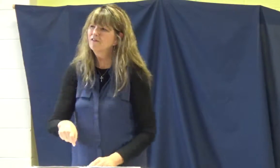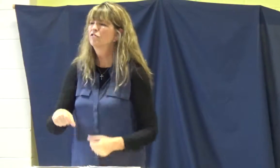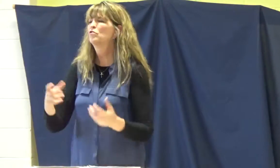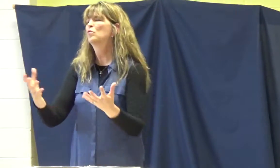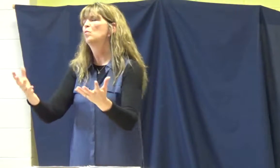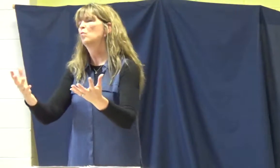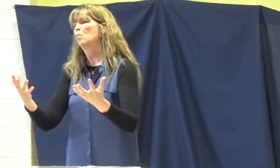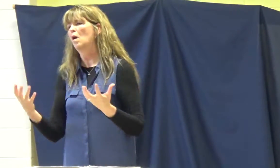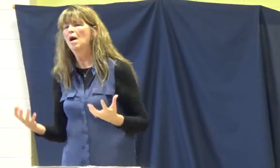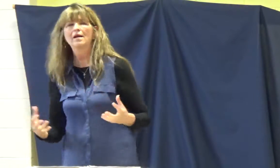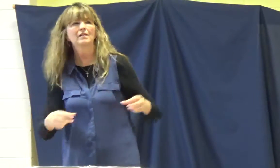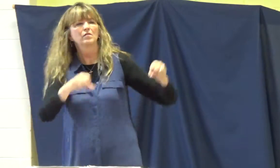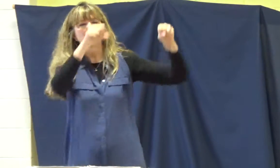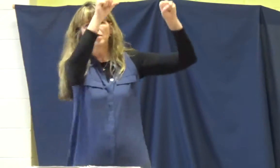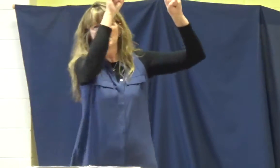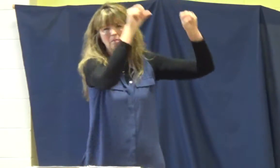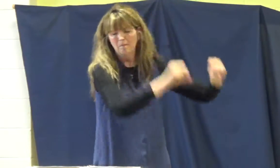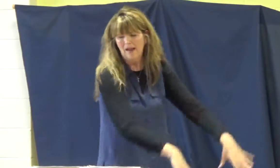We have to want